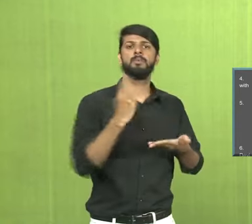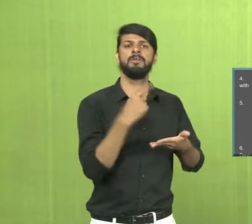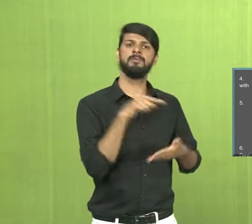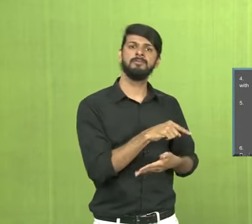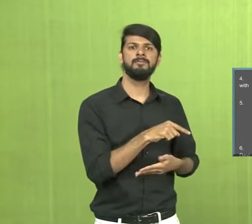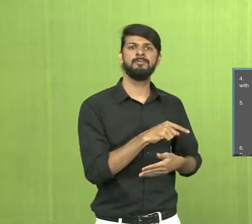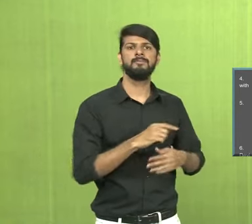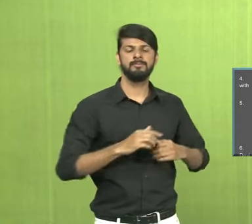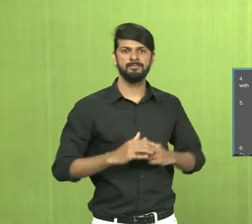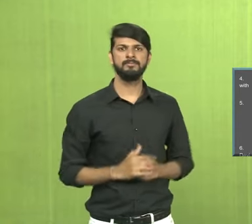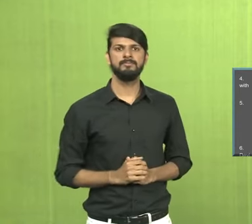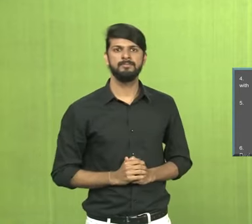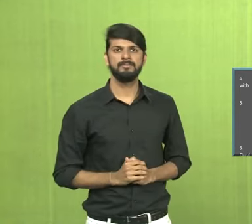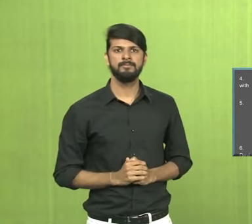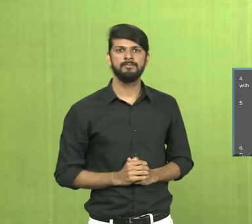this chalk.